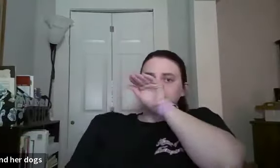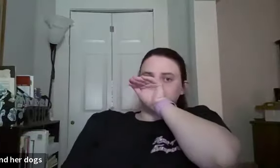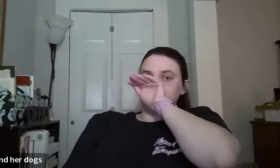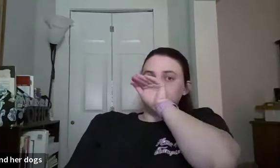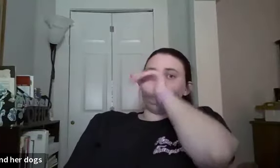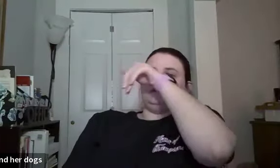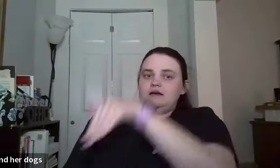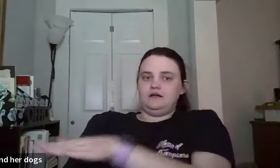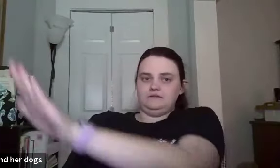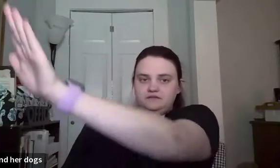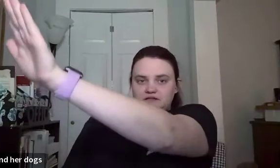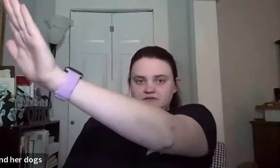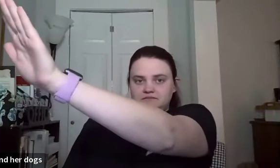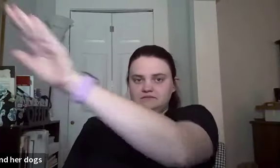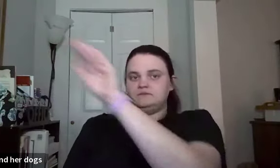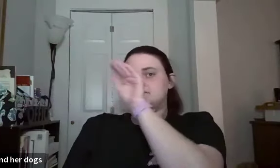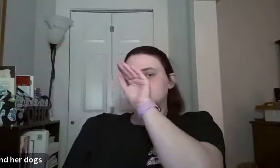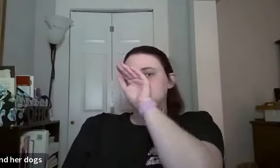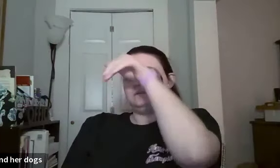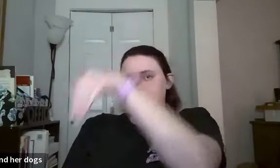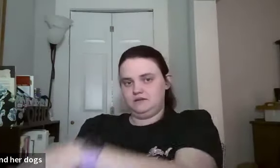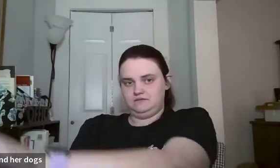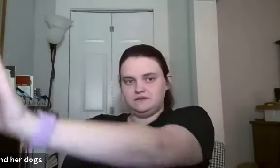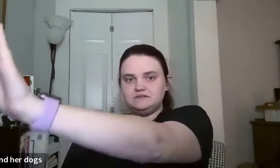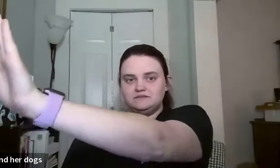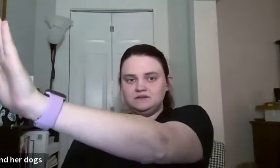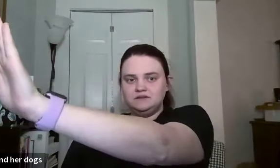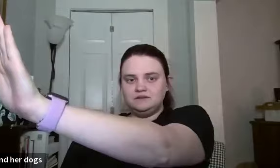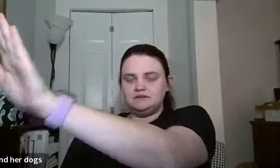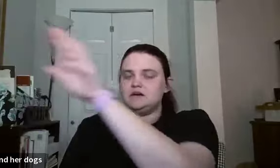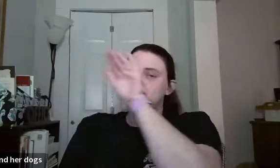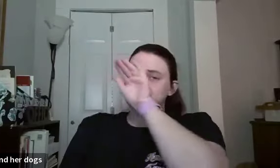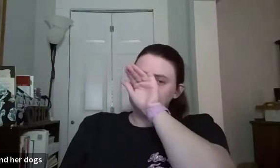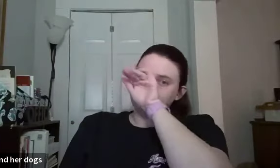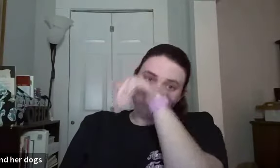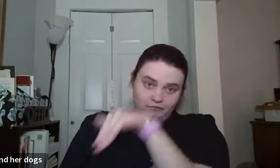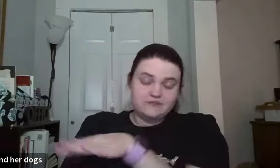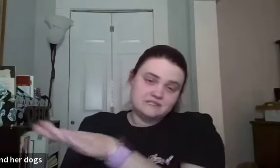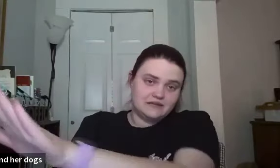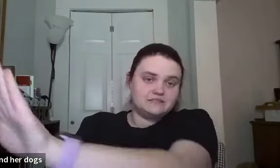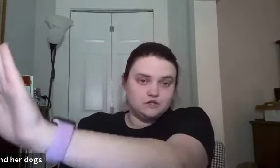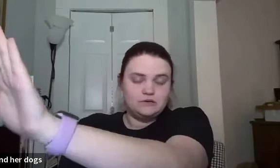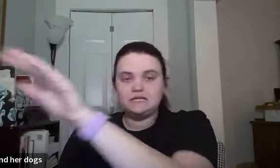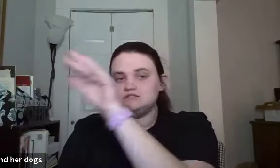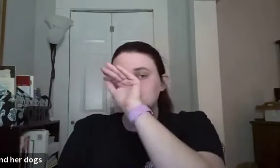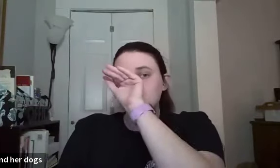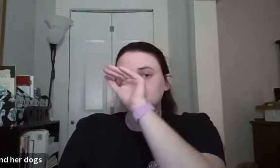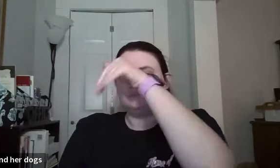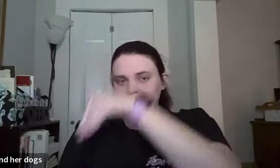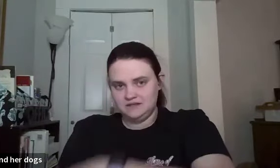us up. Elephant. Elephant. So obviously you can think of what this connects to, its trunk